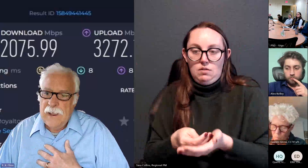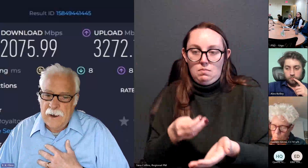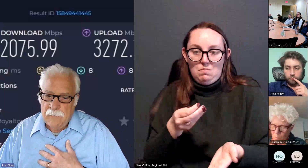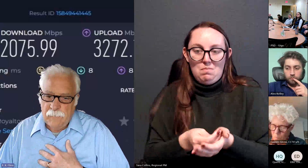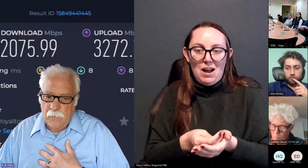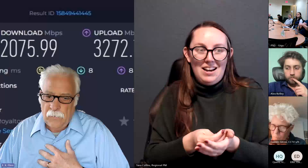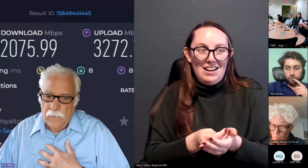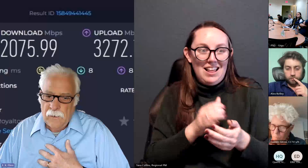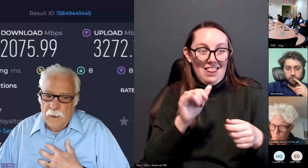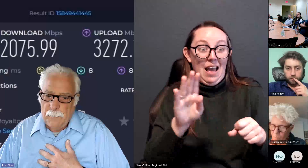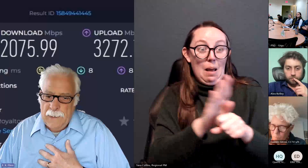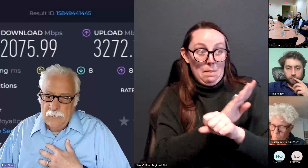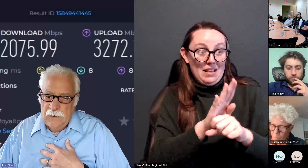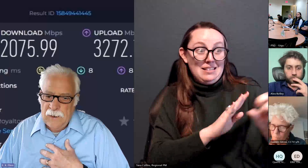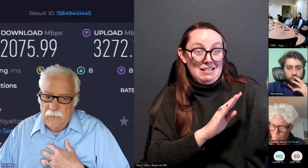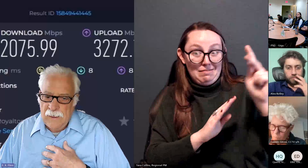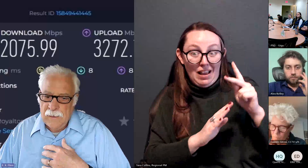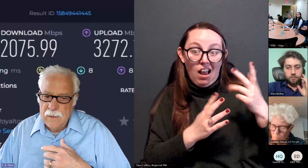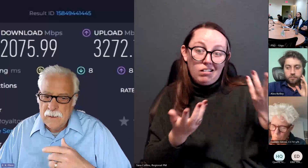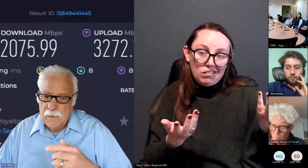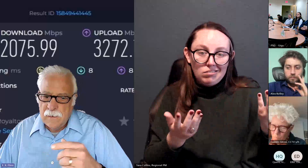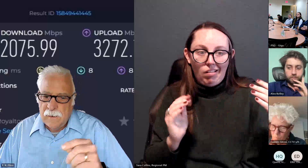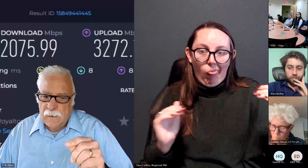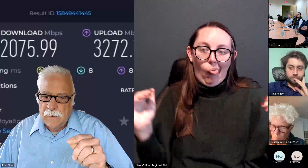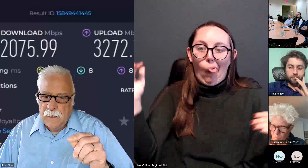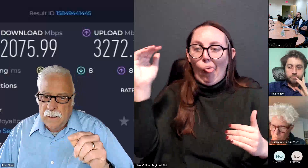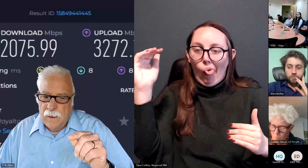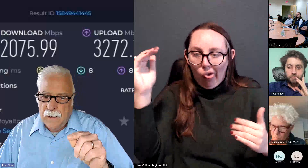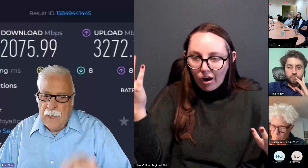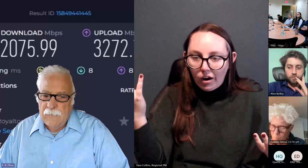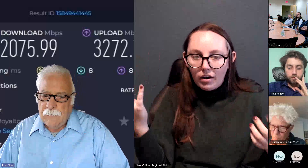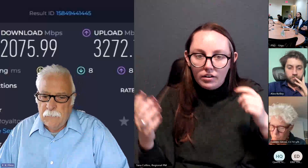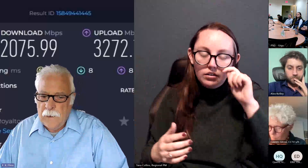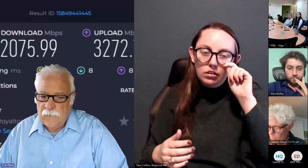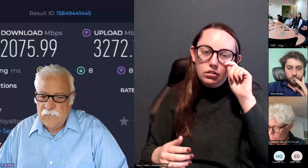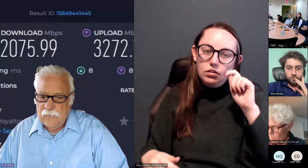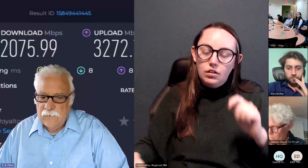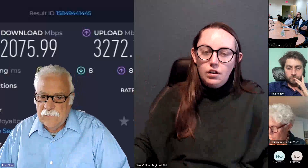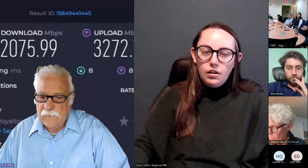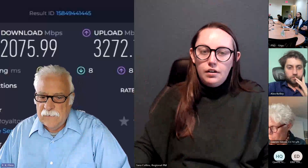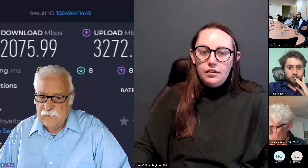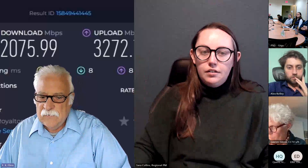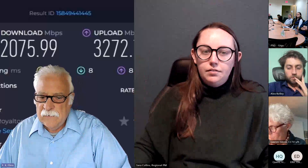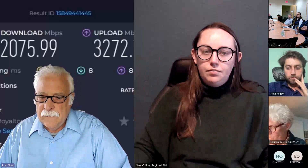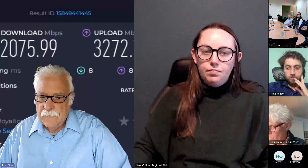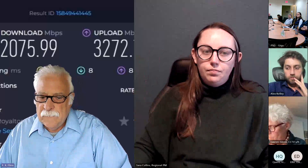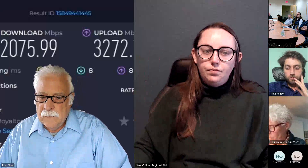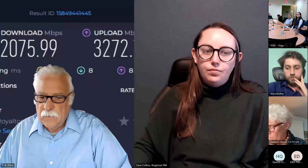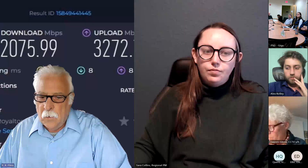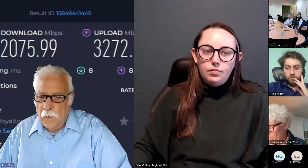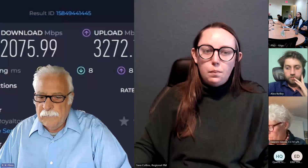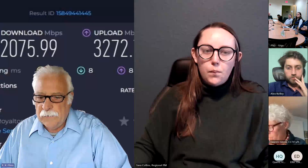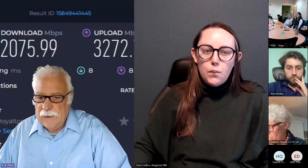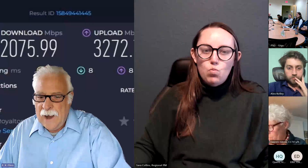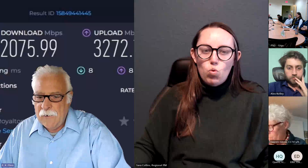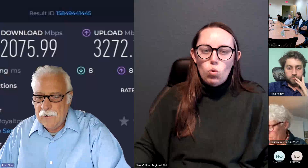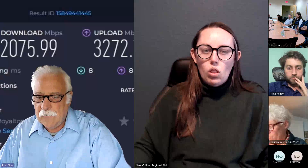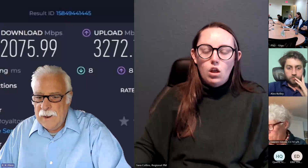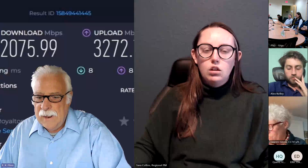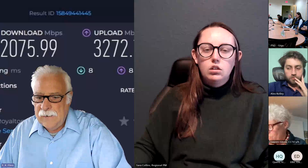would be careful about giving a lot of voice to this call